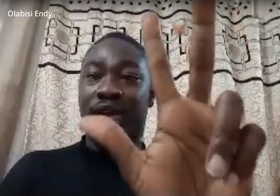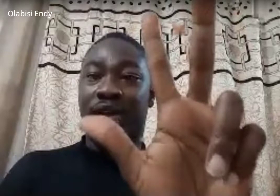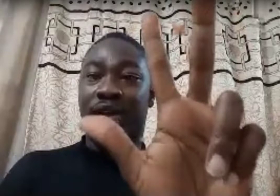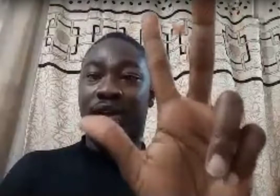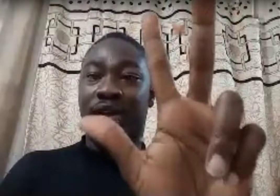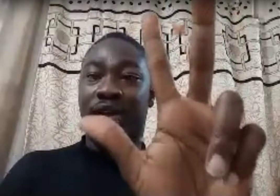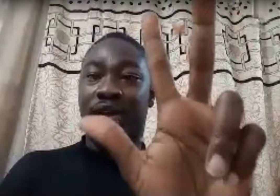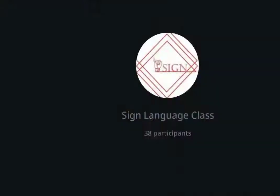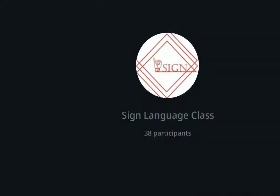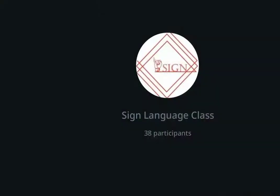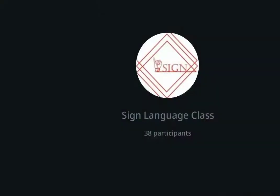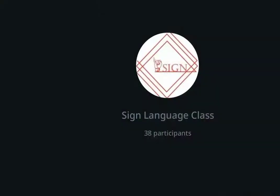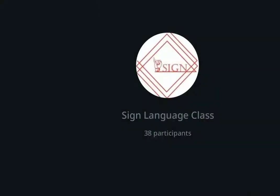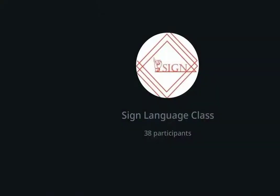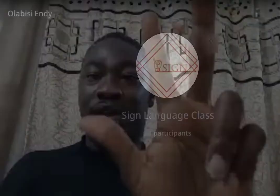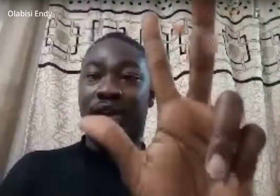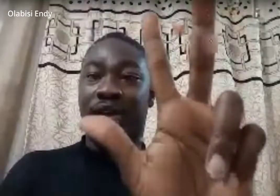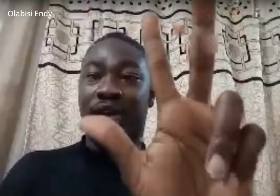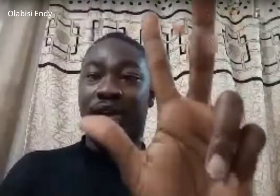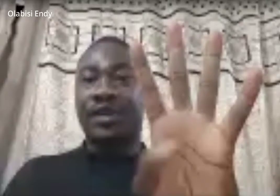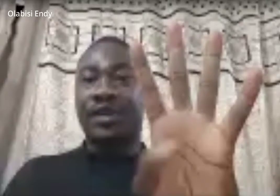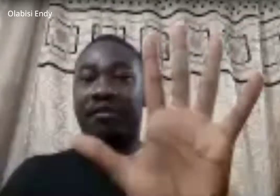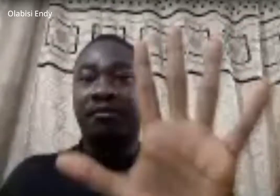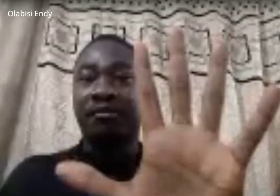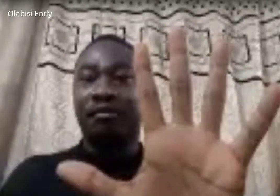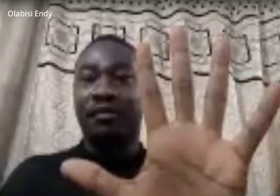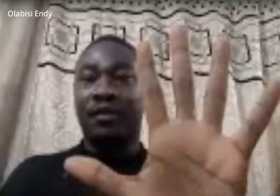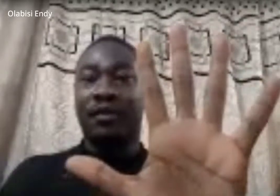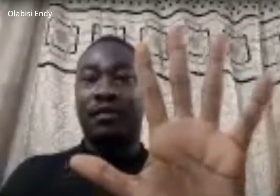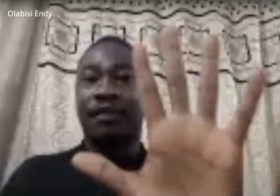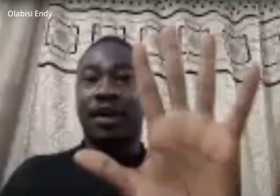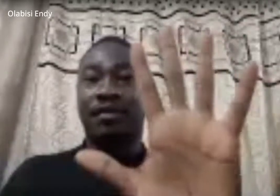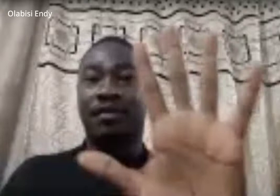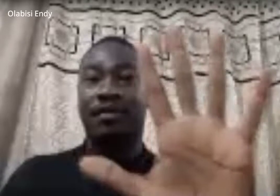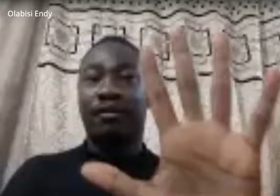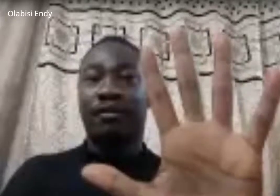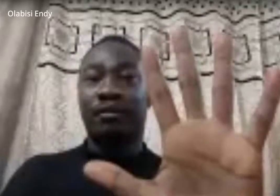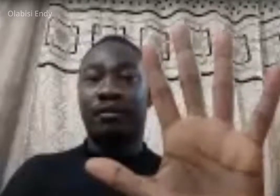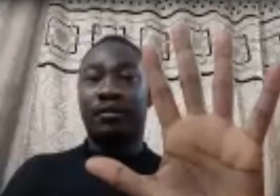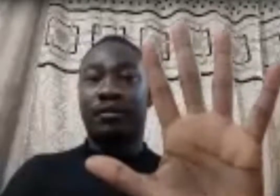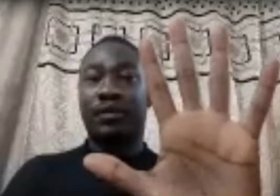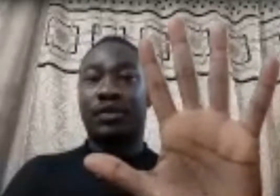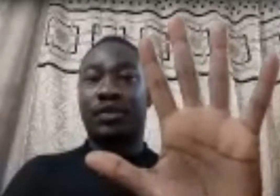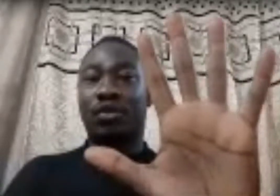5. 5. Just a normal indicator in everyday language. 5.